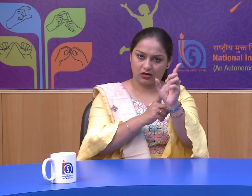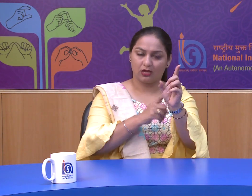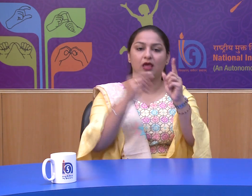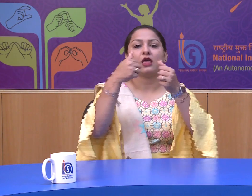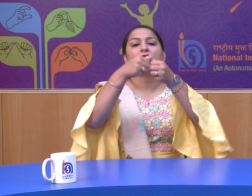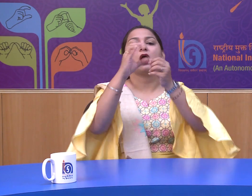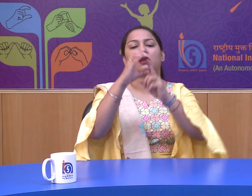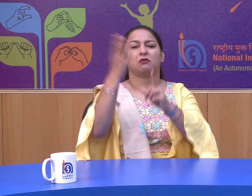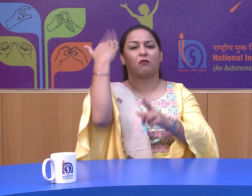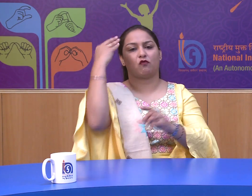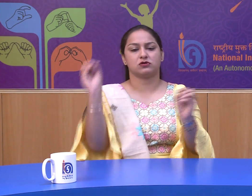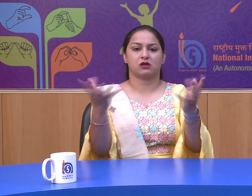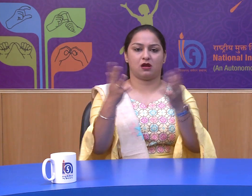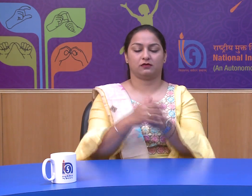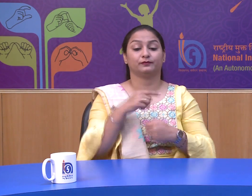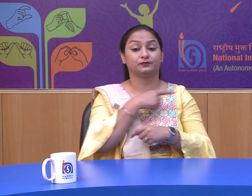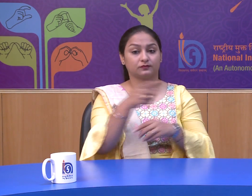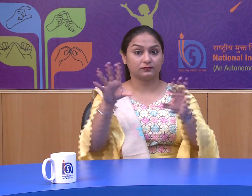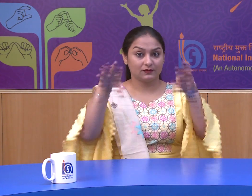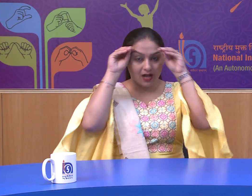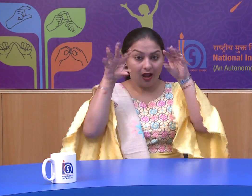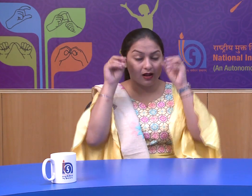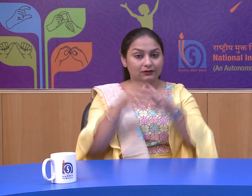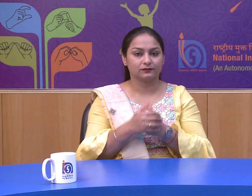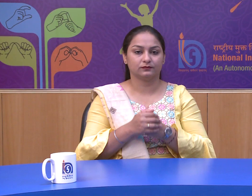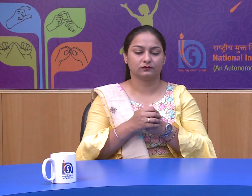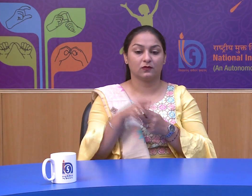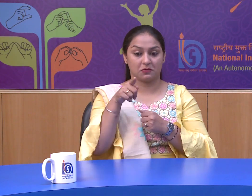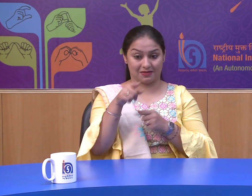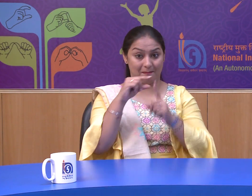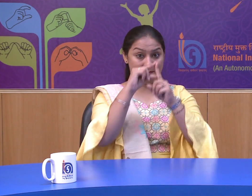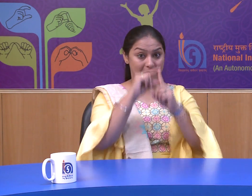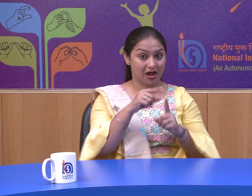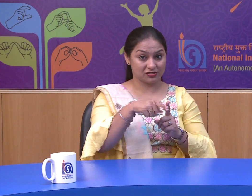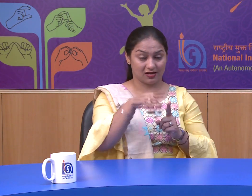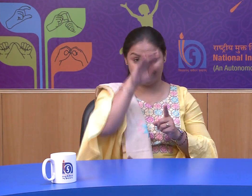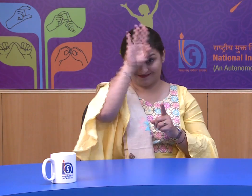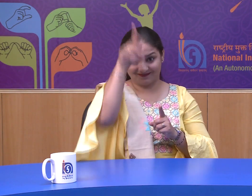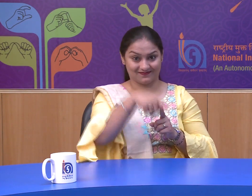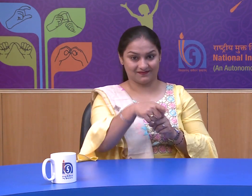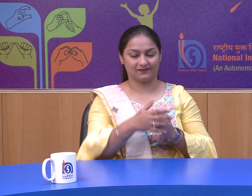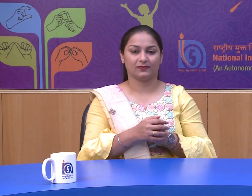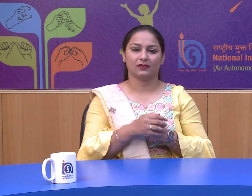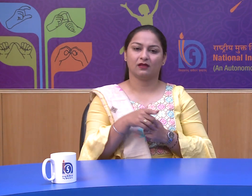Dear learners, the Persian influence may also